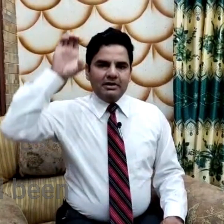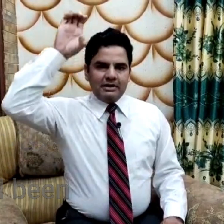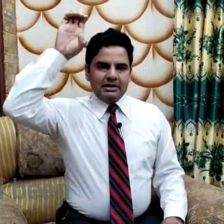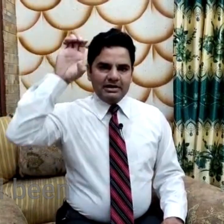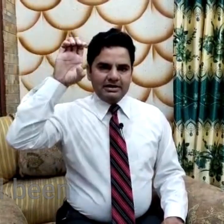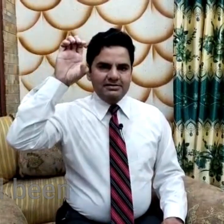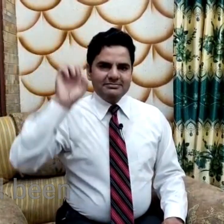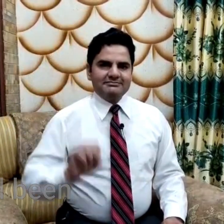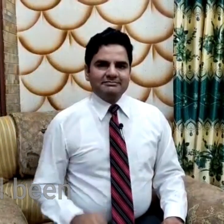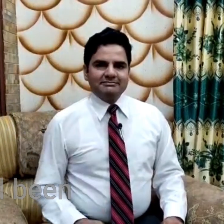he